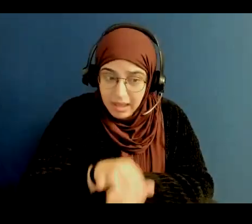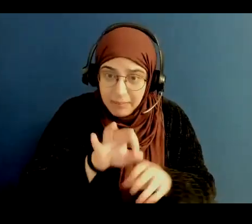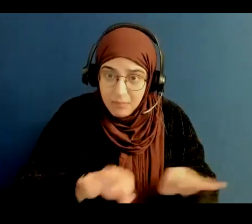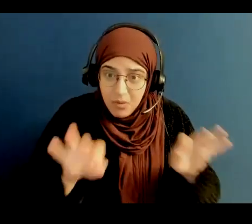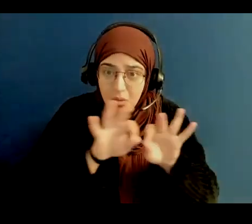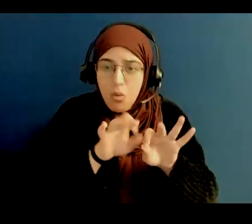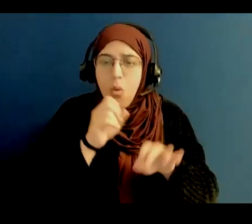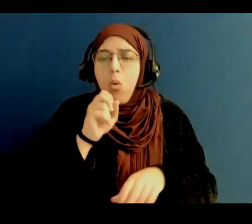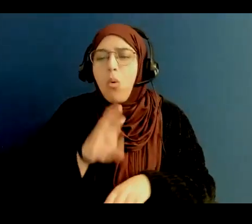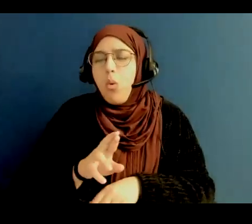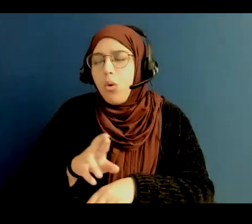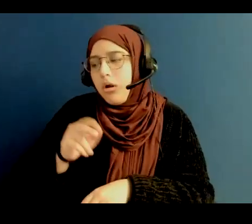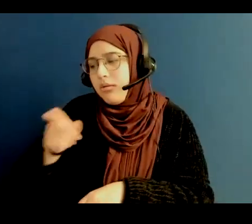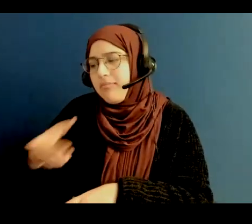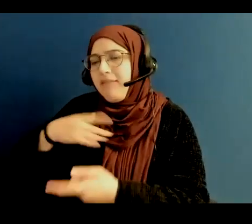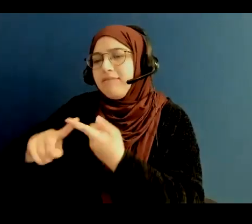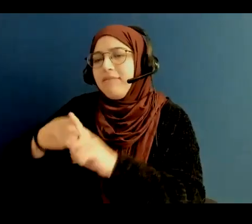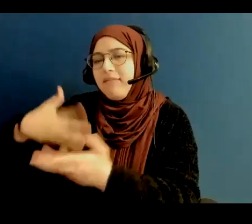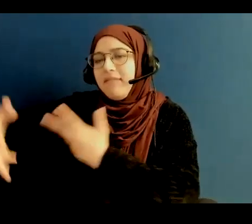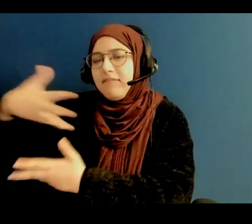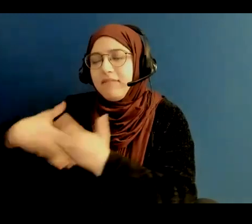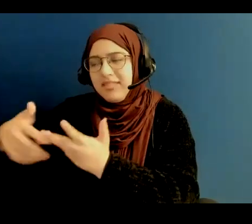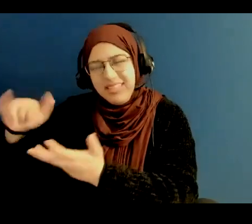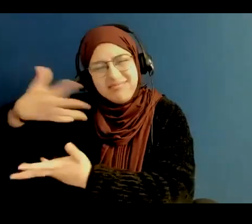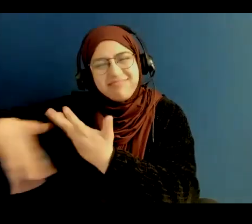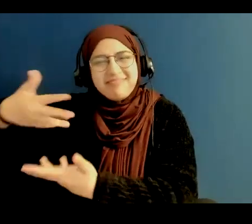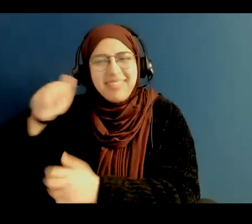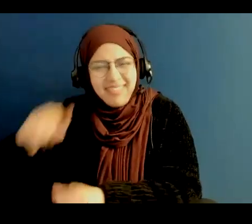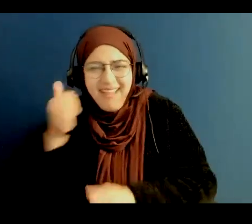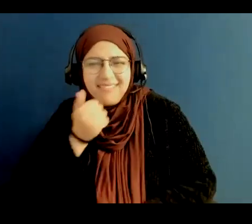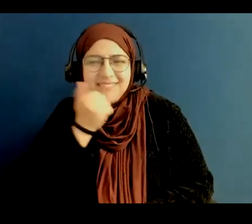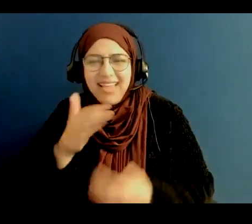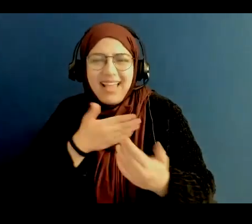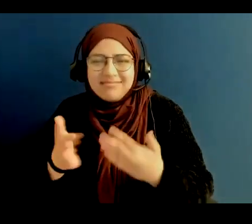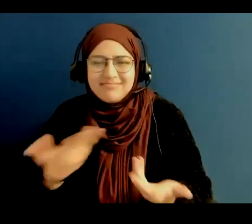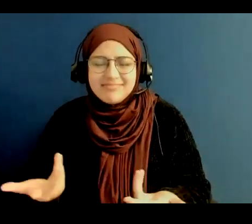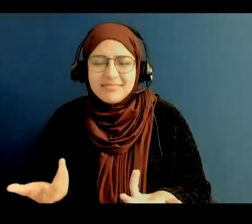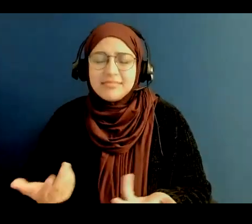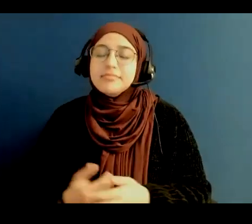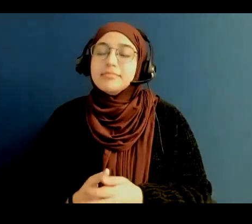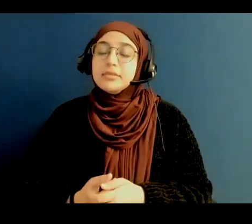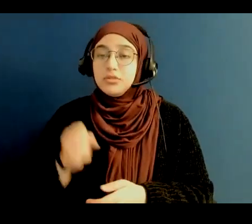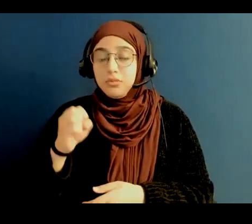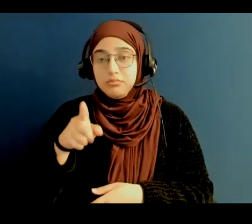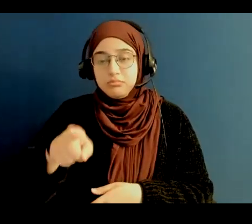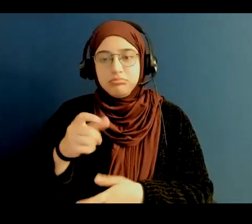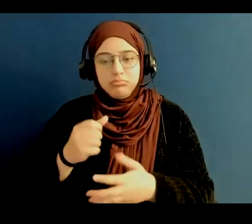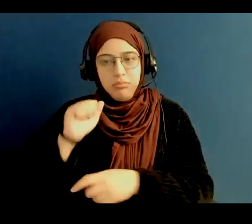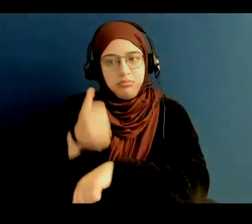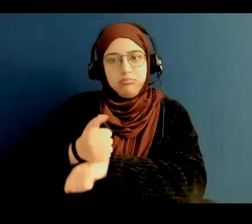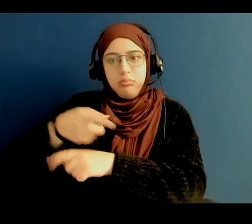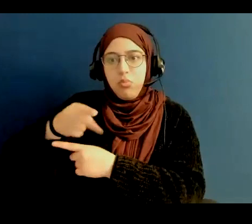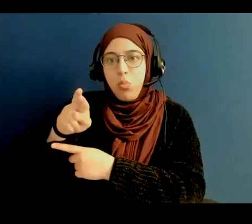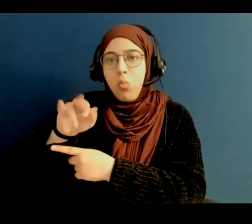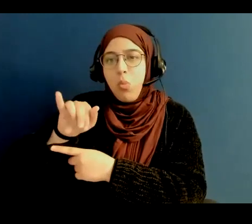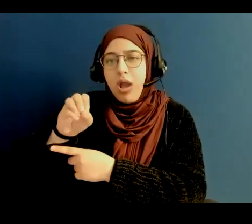with your friends, which you do anyway all the time? So prioritizing is extremely, extremely important.